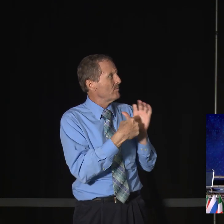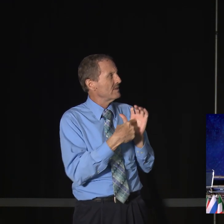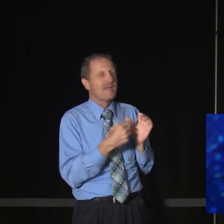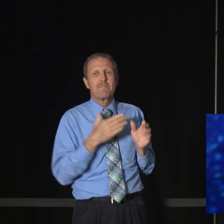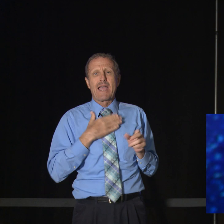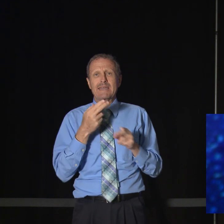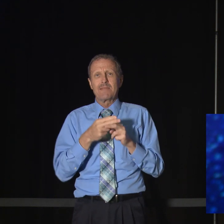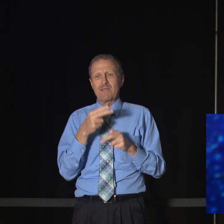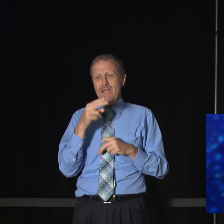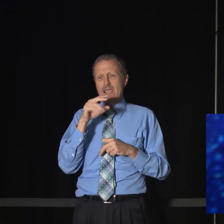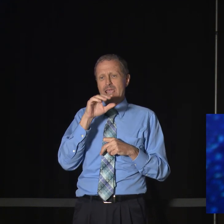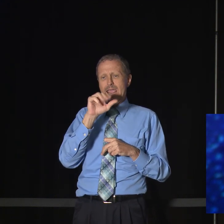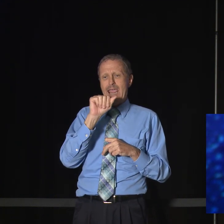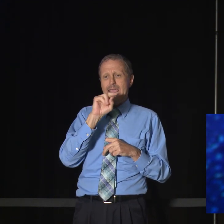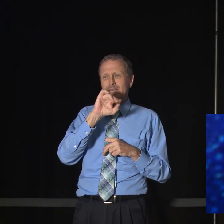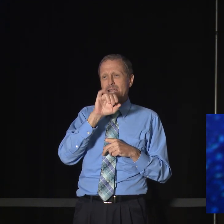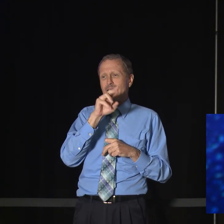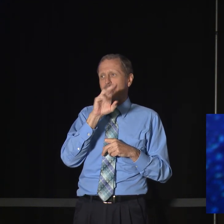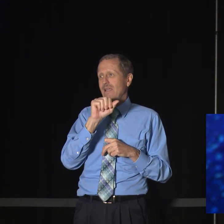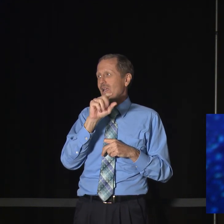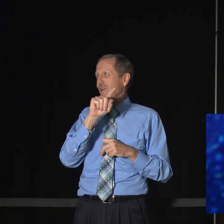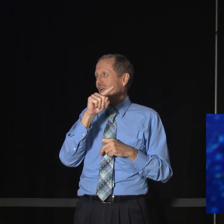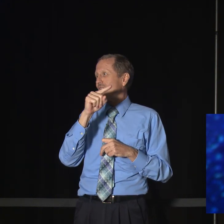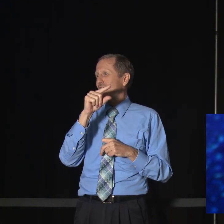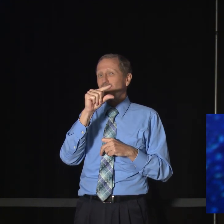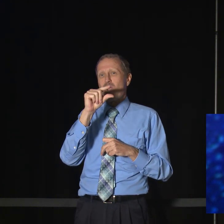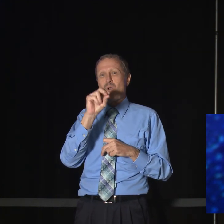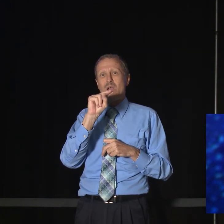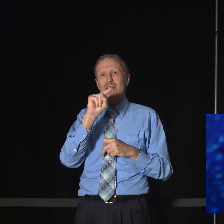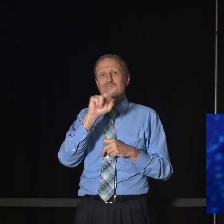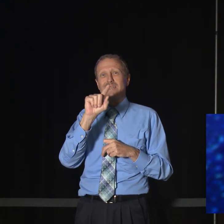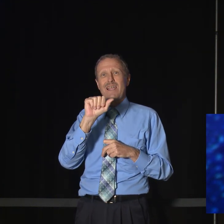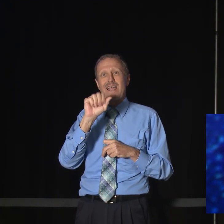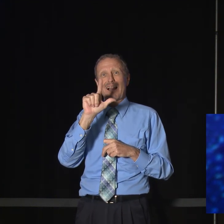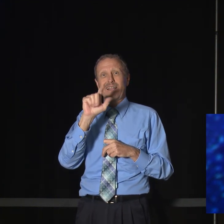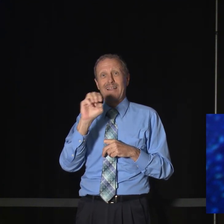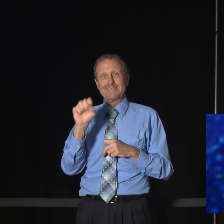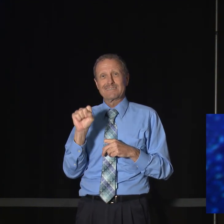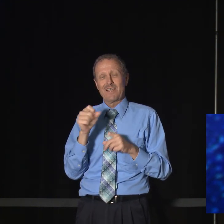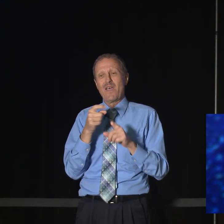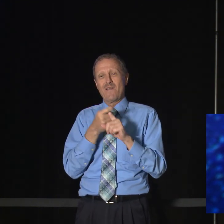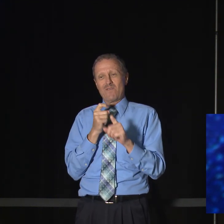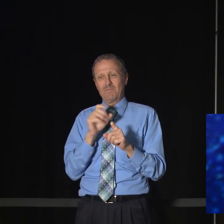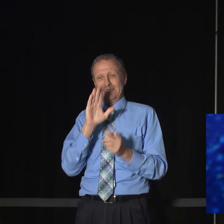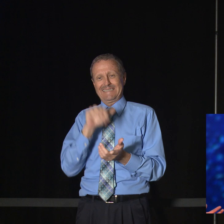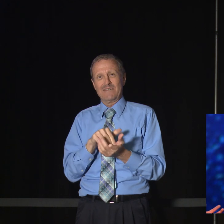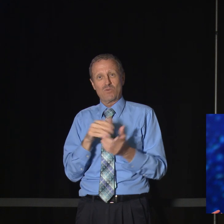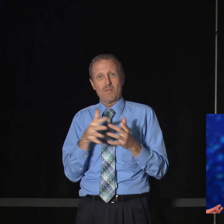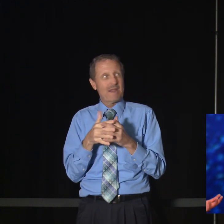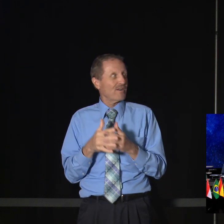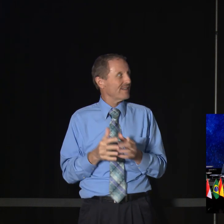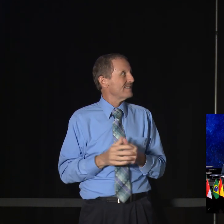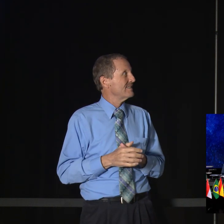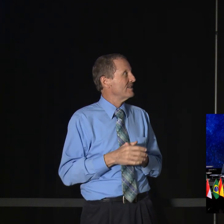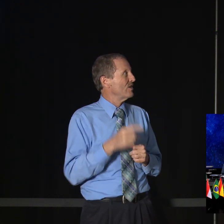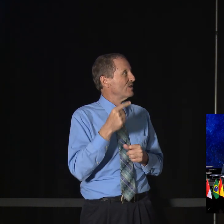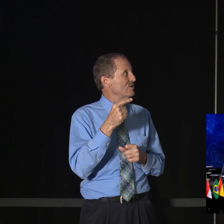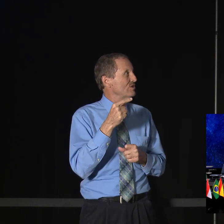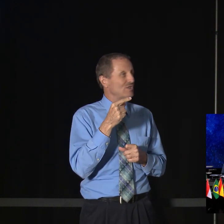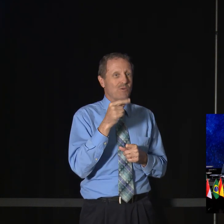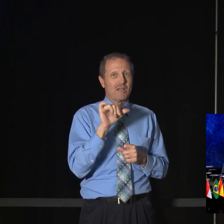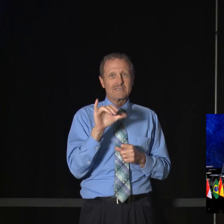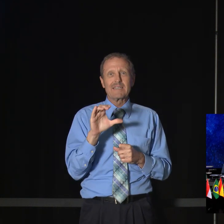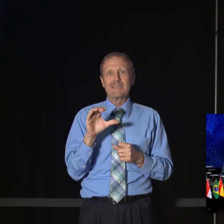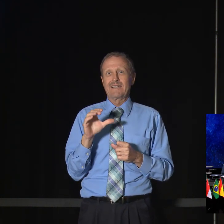My name is Angelica Gonzalez, and I'm representing GYC Guatemala in Central America. Amen. So GYC